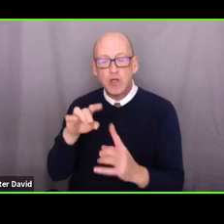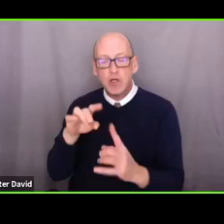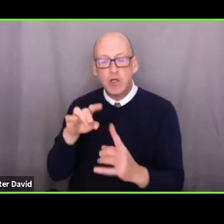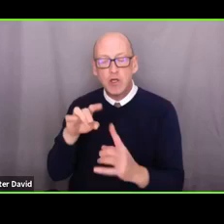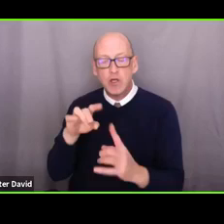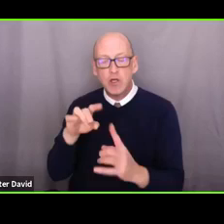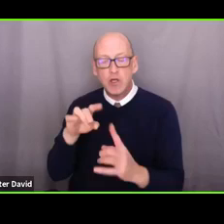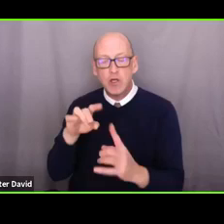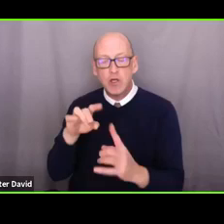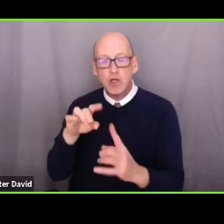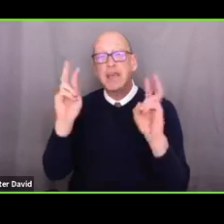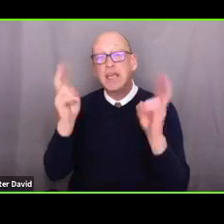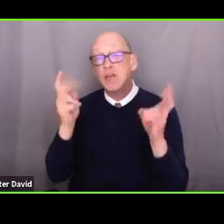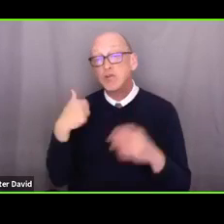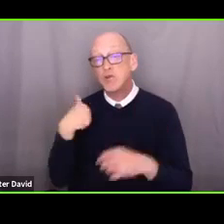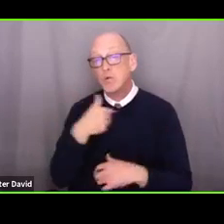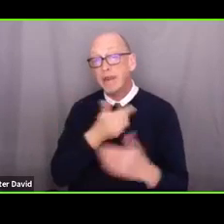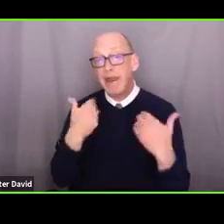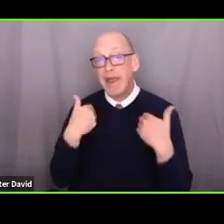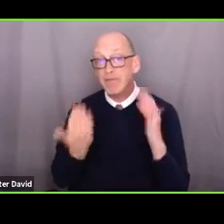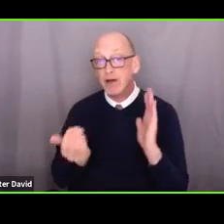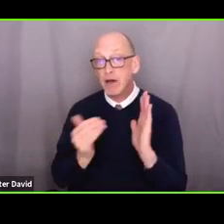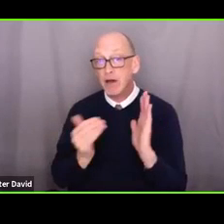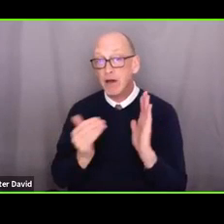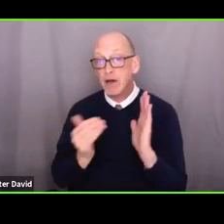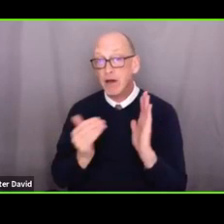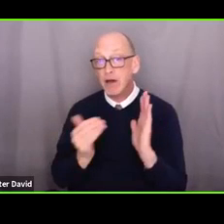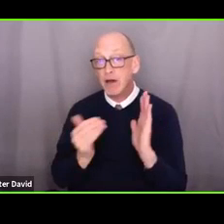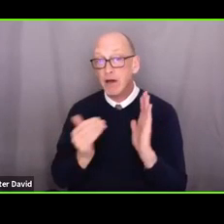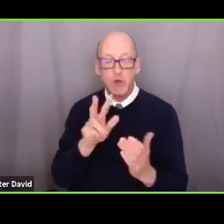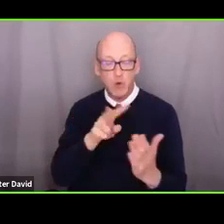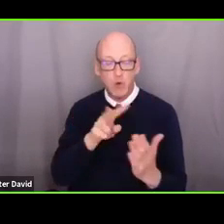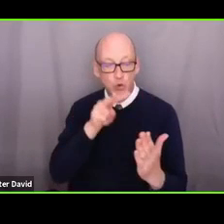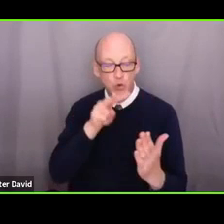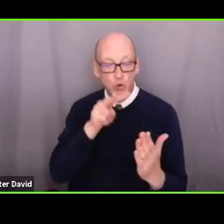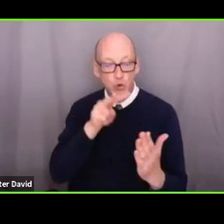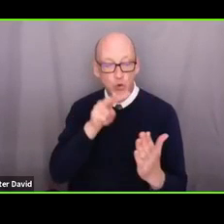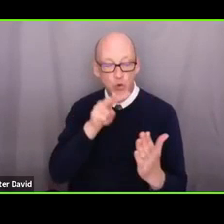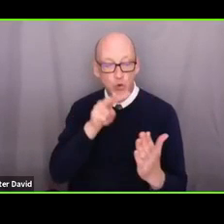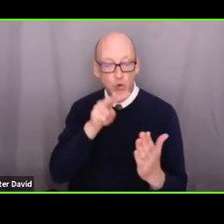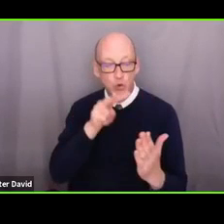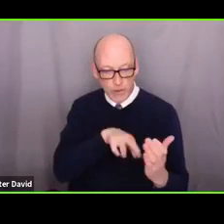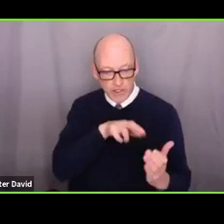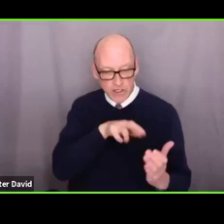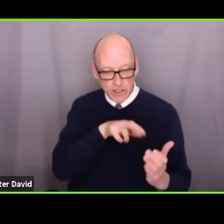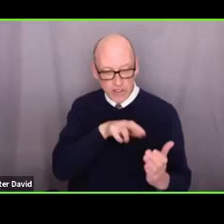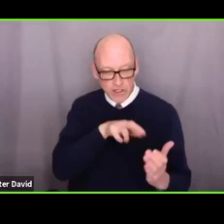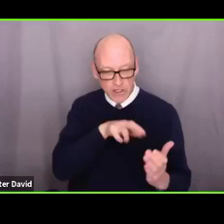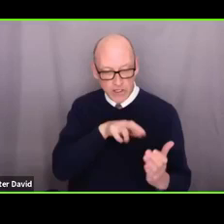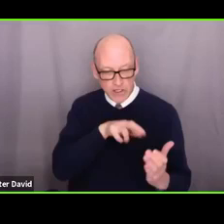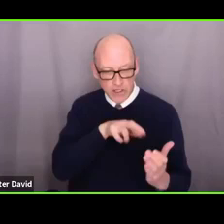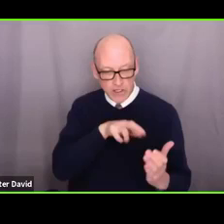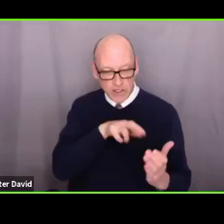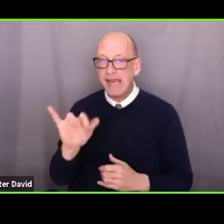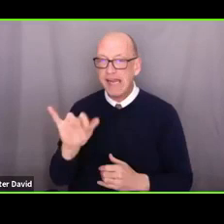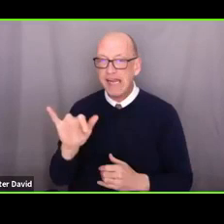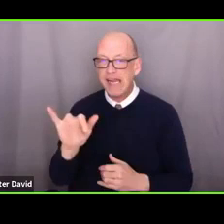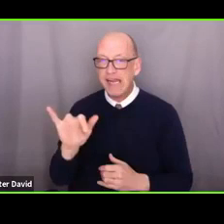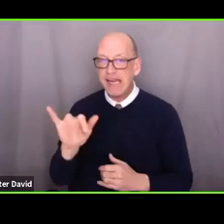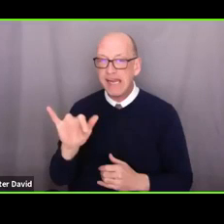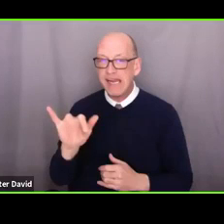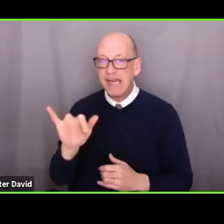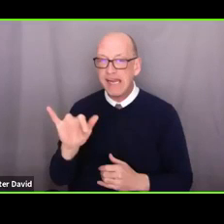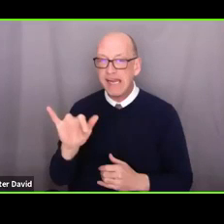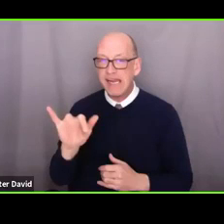that we have, of course, again, if you do the reading behind it, is inflammation of the heart